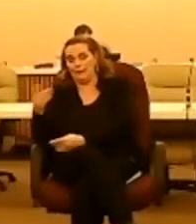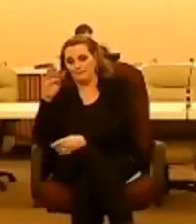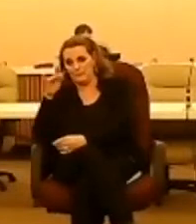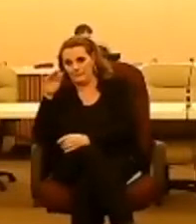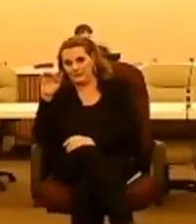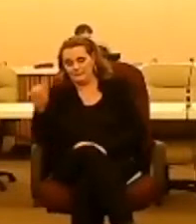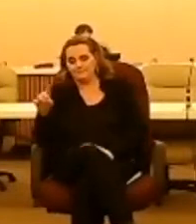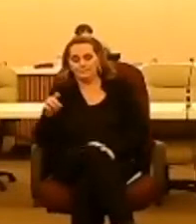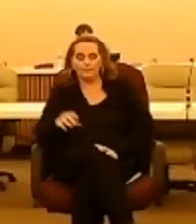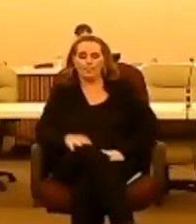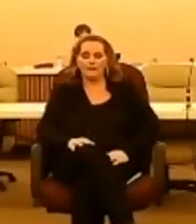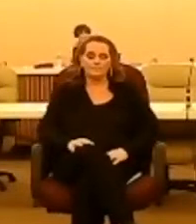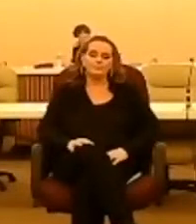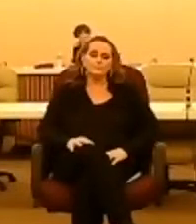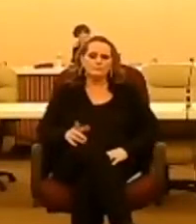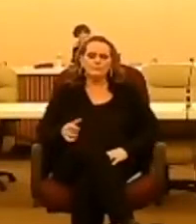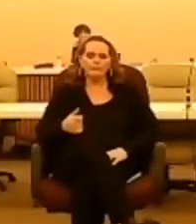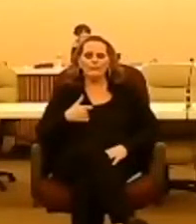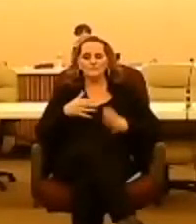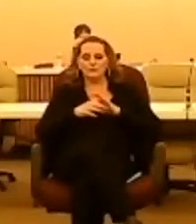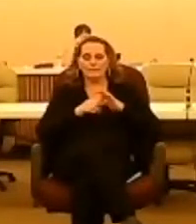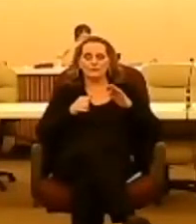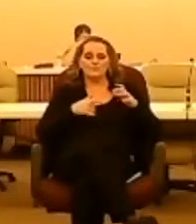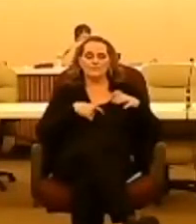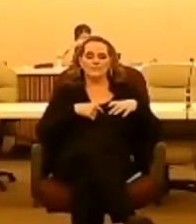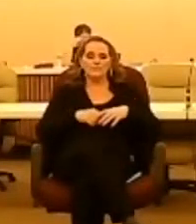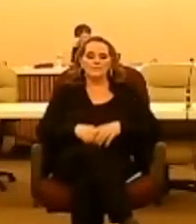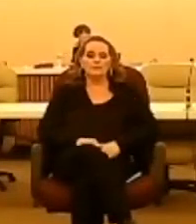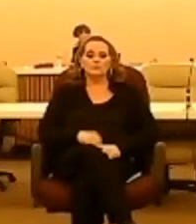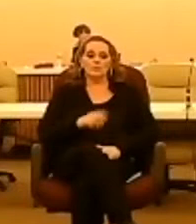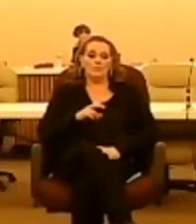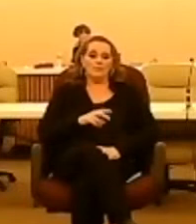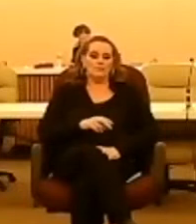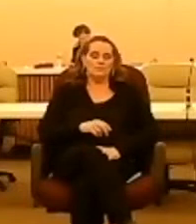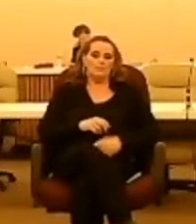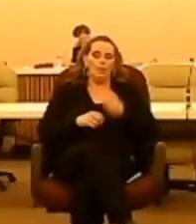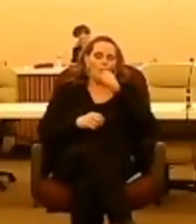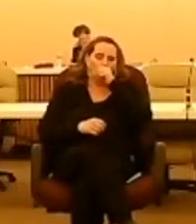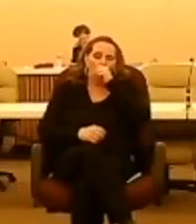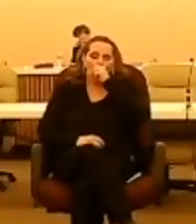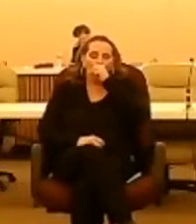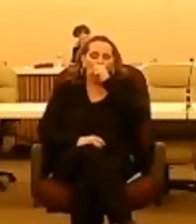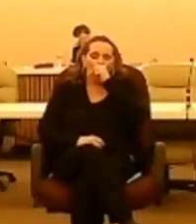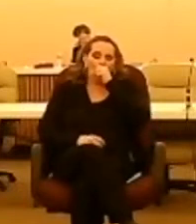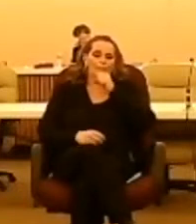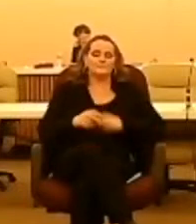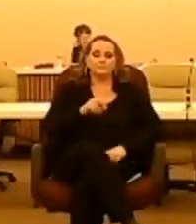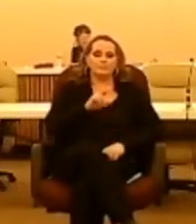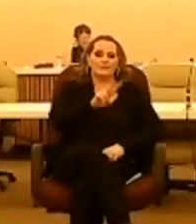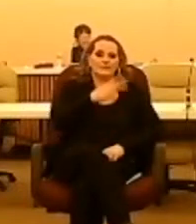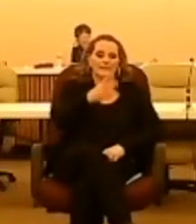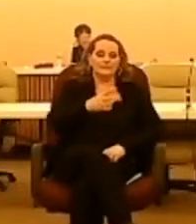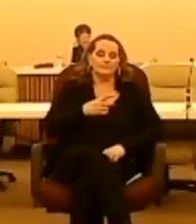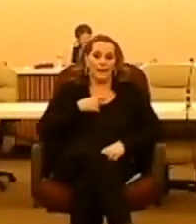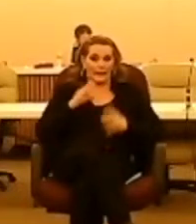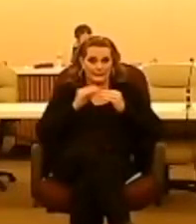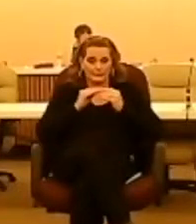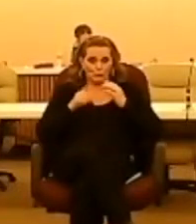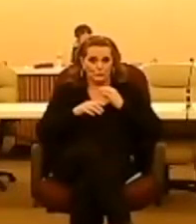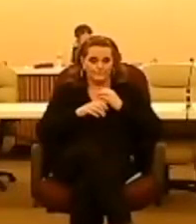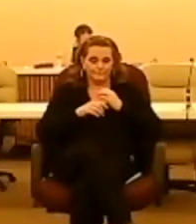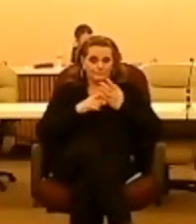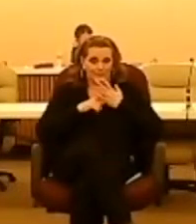It just basically says of that, after that advertisement, So second. these were the two lowest. Yep. Sorry. Any further discussion?